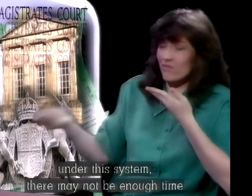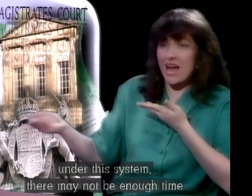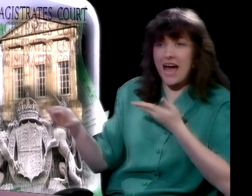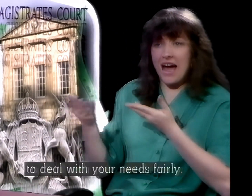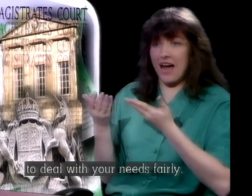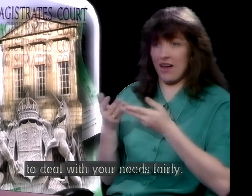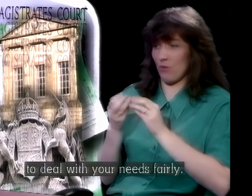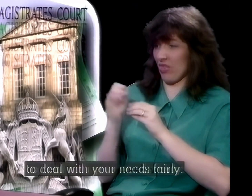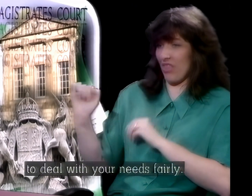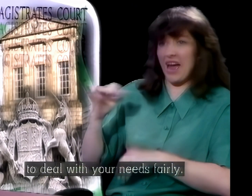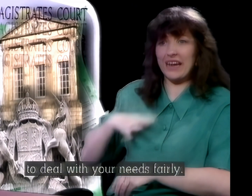fairly.